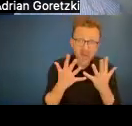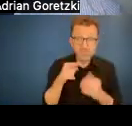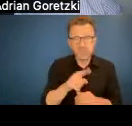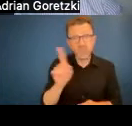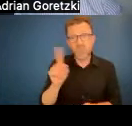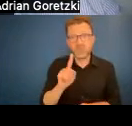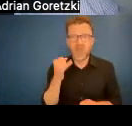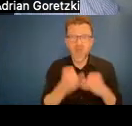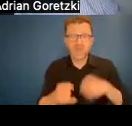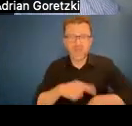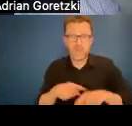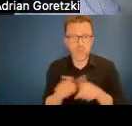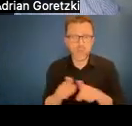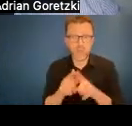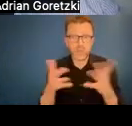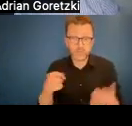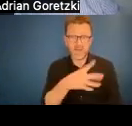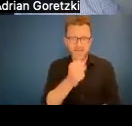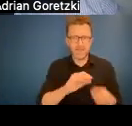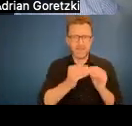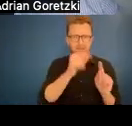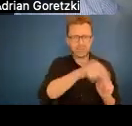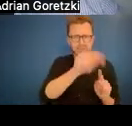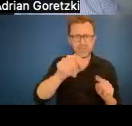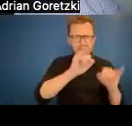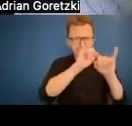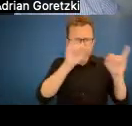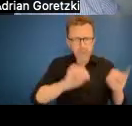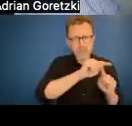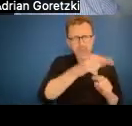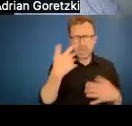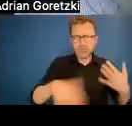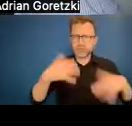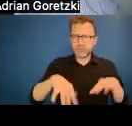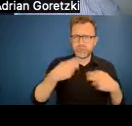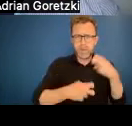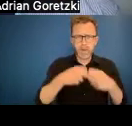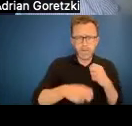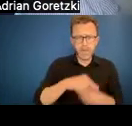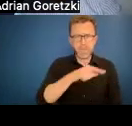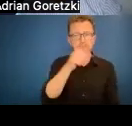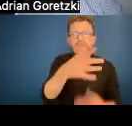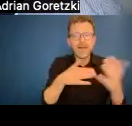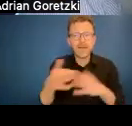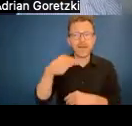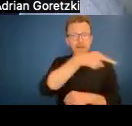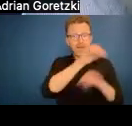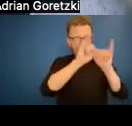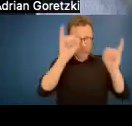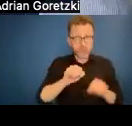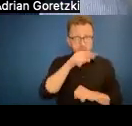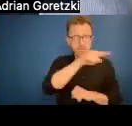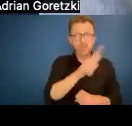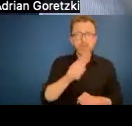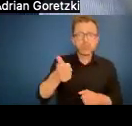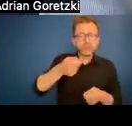some legal agreements between Polish and Ukrainian states regarding moving the